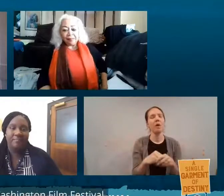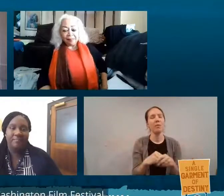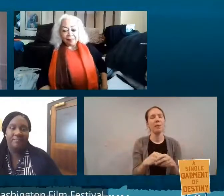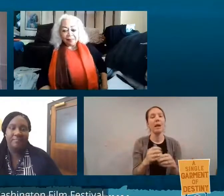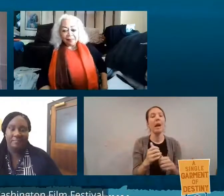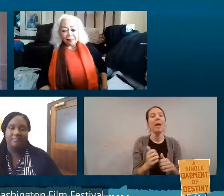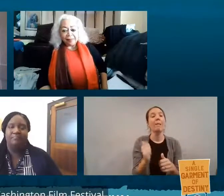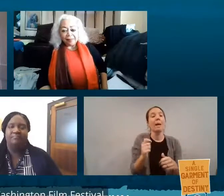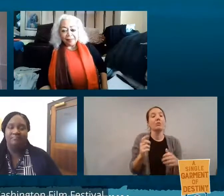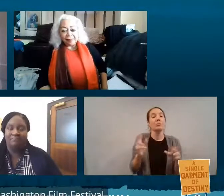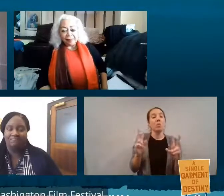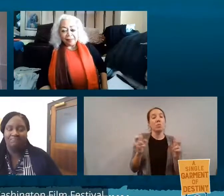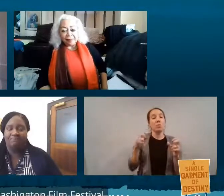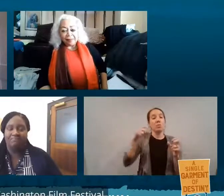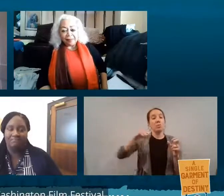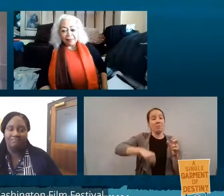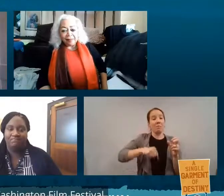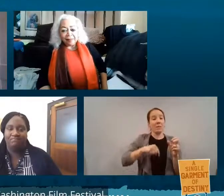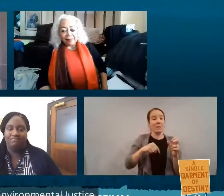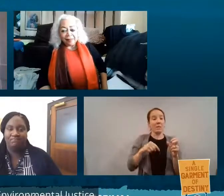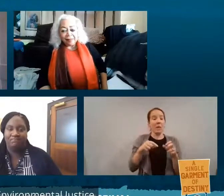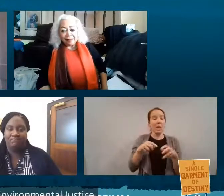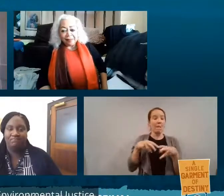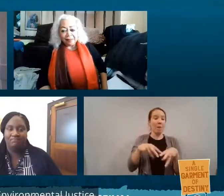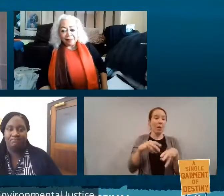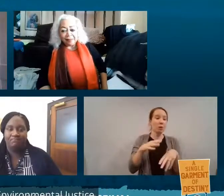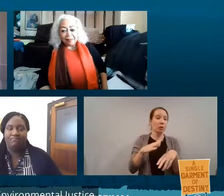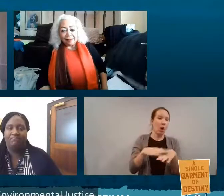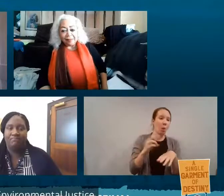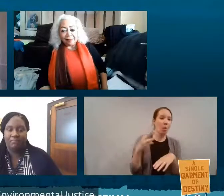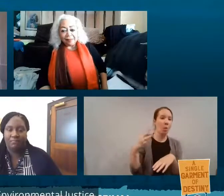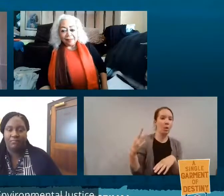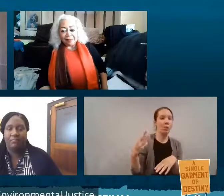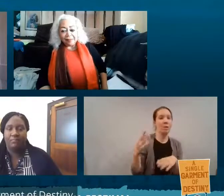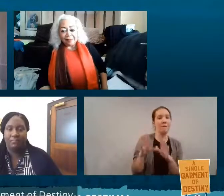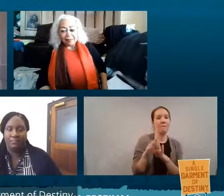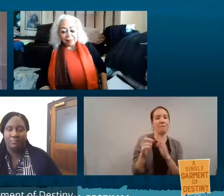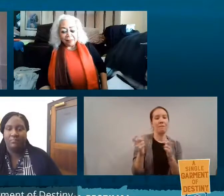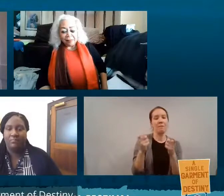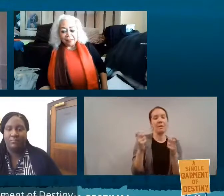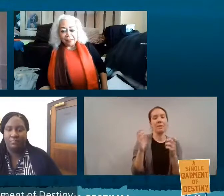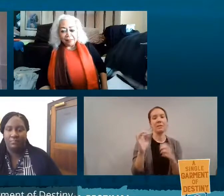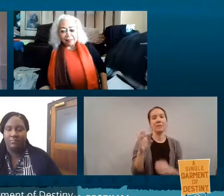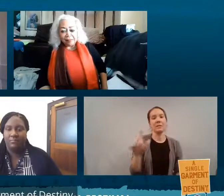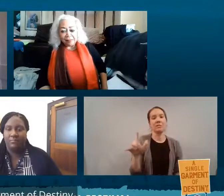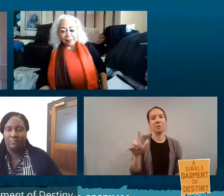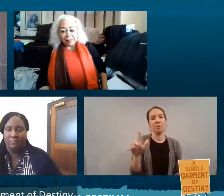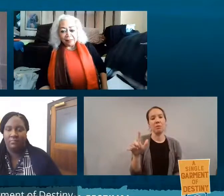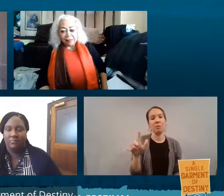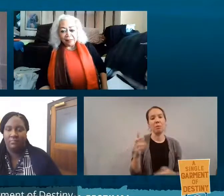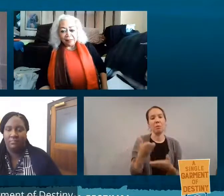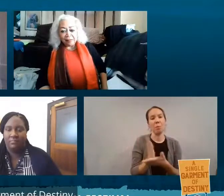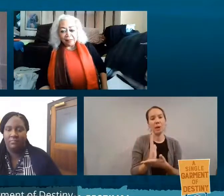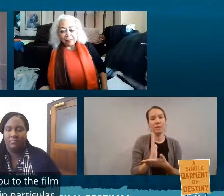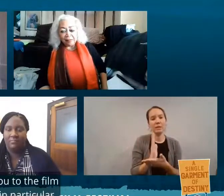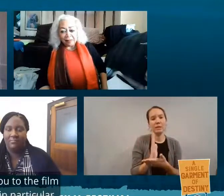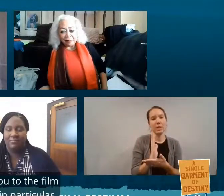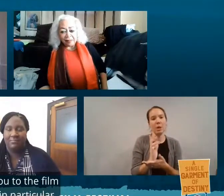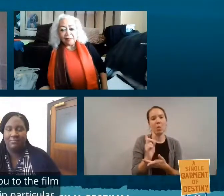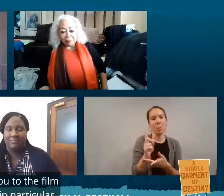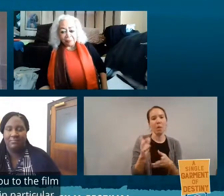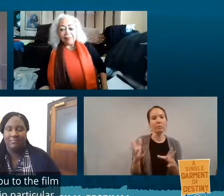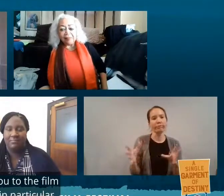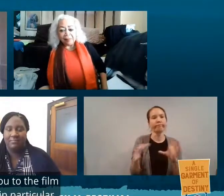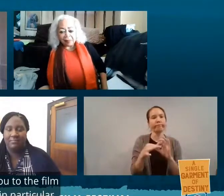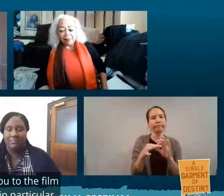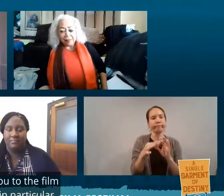theme of this March on Washington Film Festival, Civil Rights and Environmental Justice, a Single Garment of Destiny.